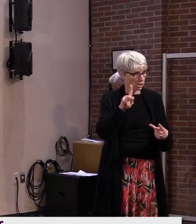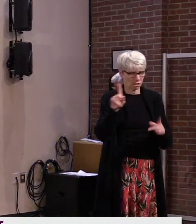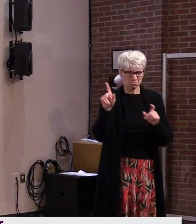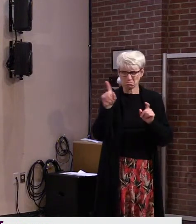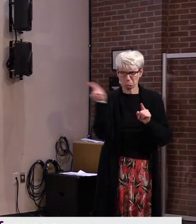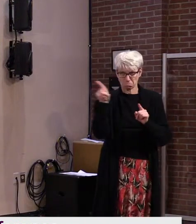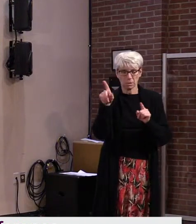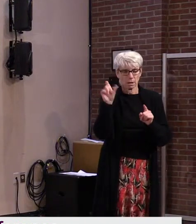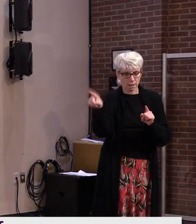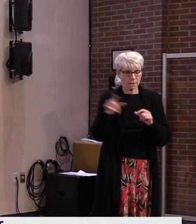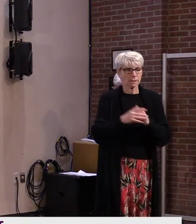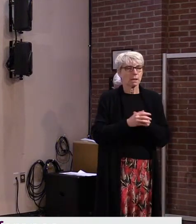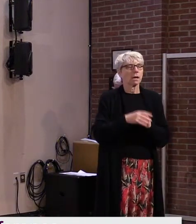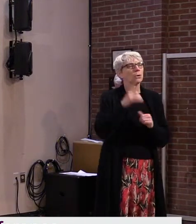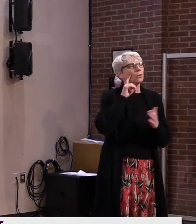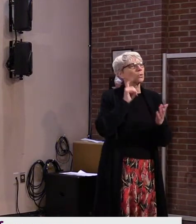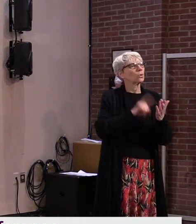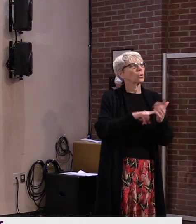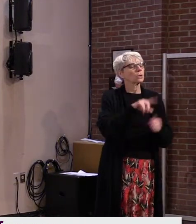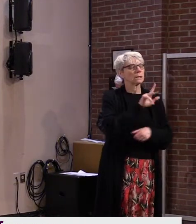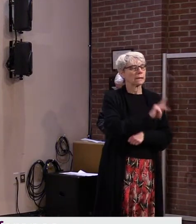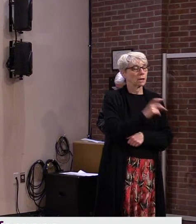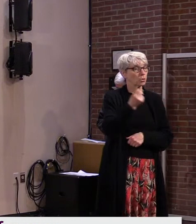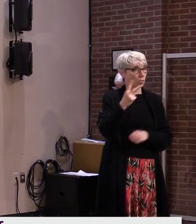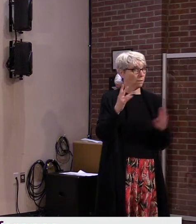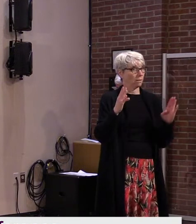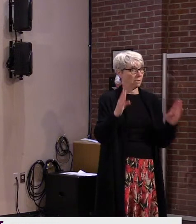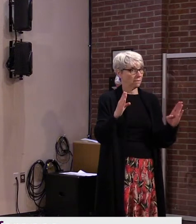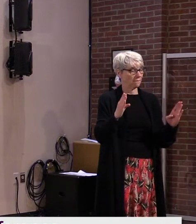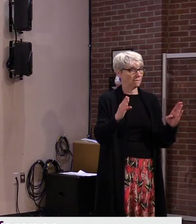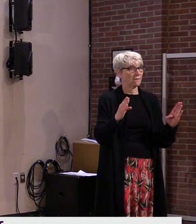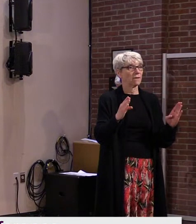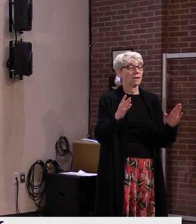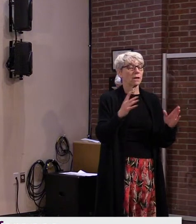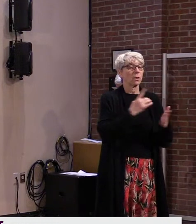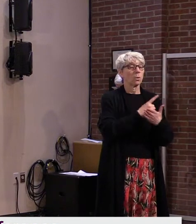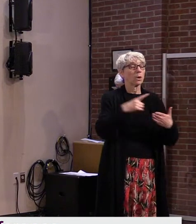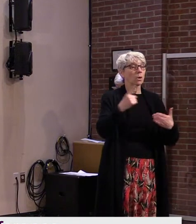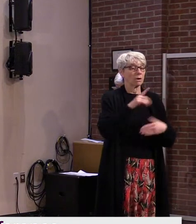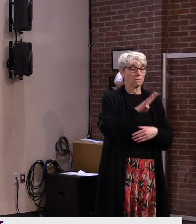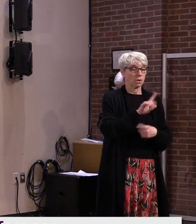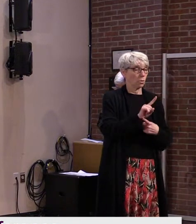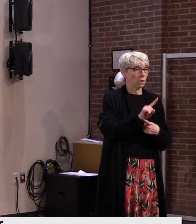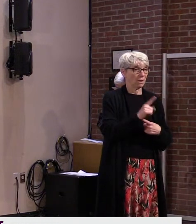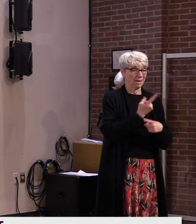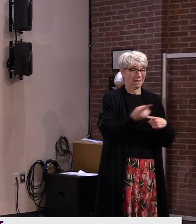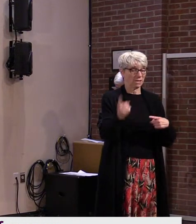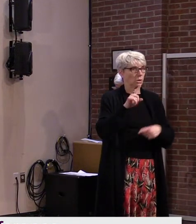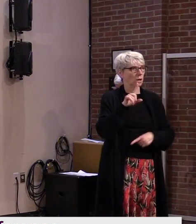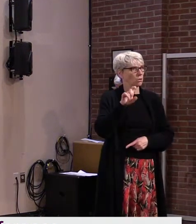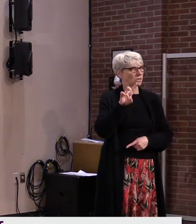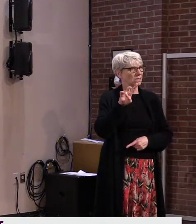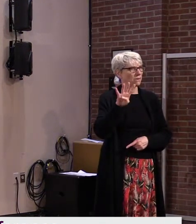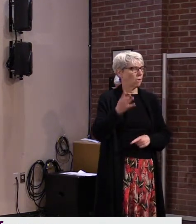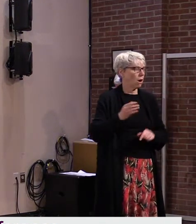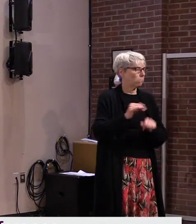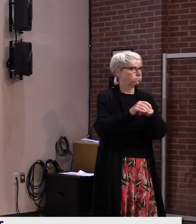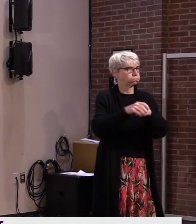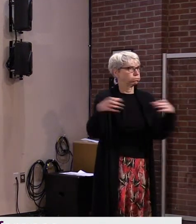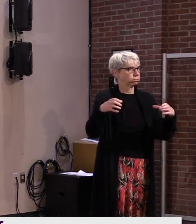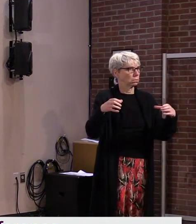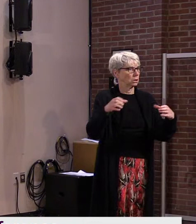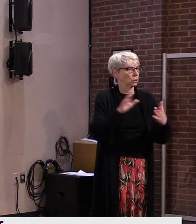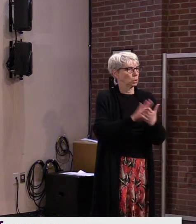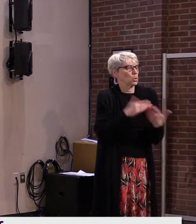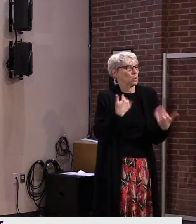in K through 12 from week 1 with 41 cases and last week with 174 cases. I'm curious why